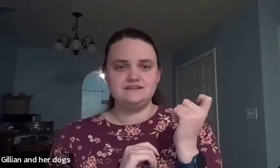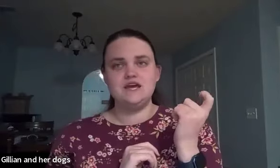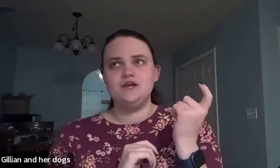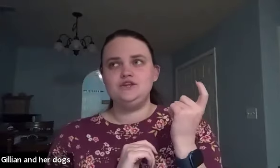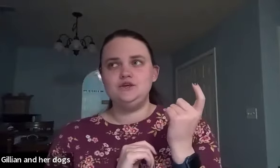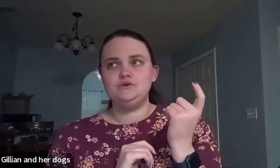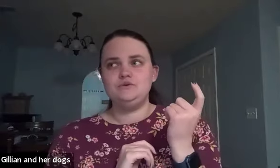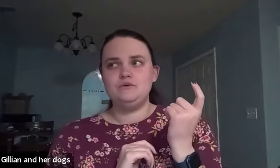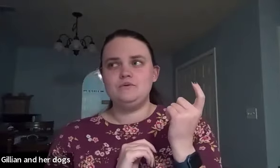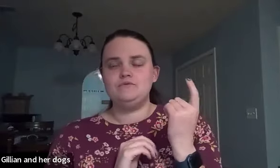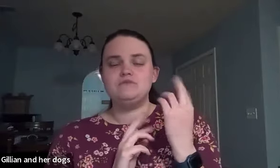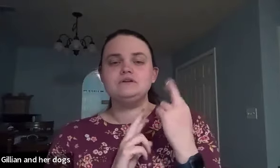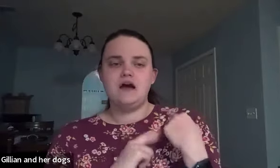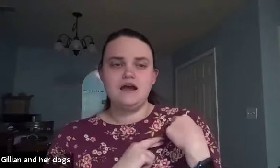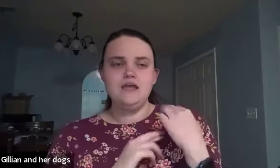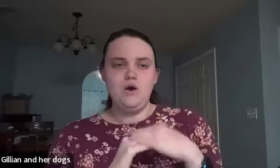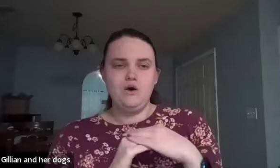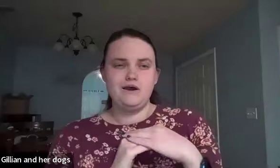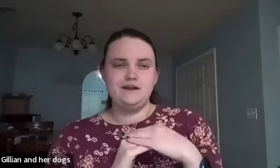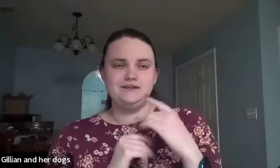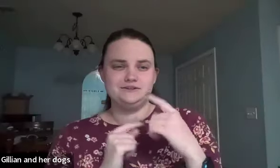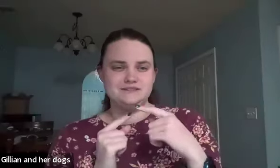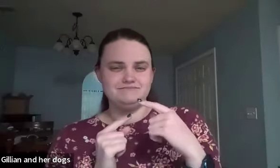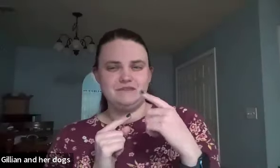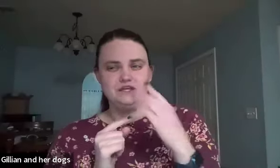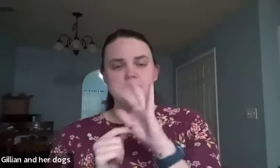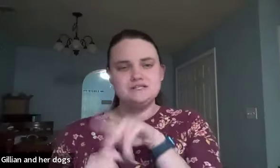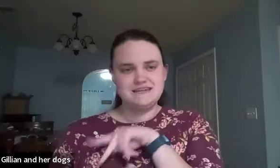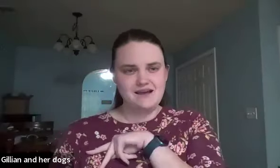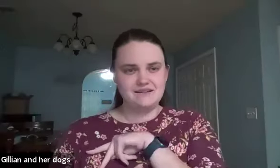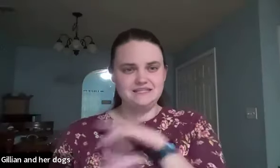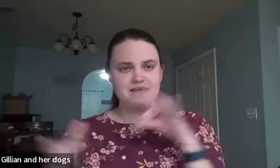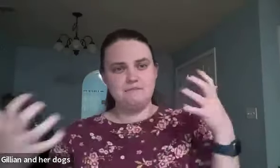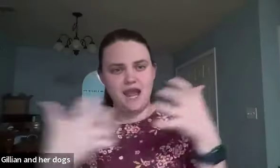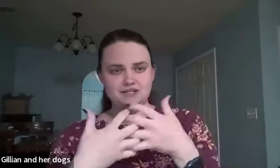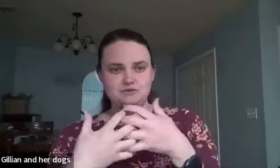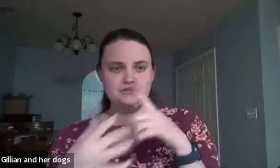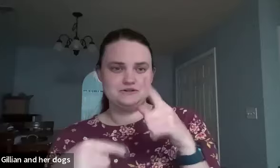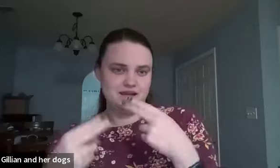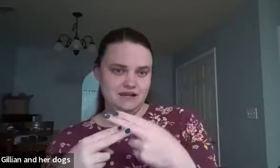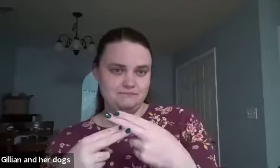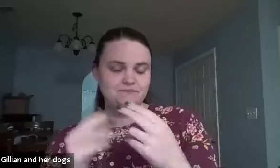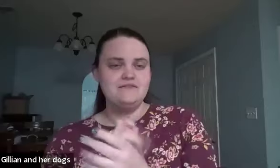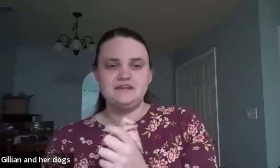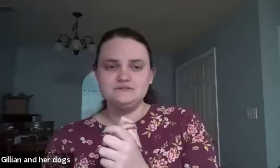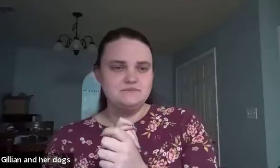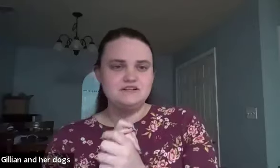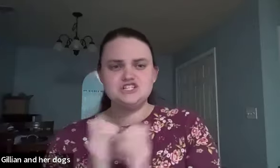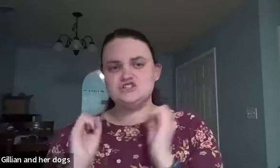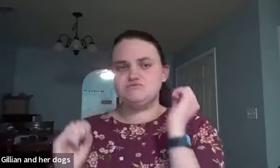because they rely on your personality to match with your sign name. They don't typically just